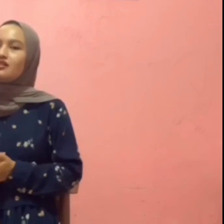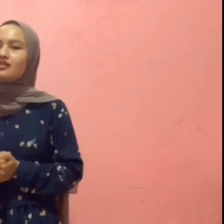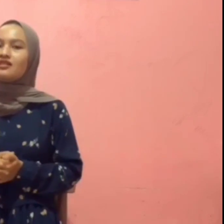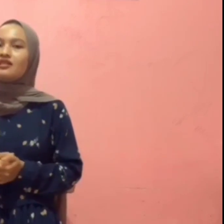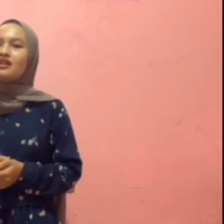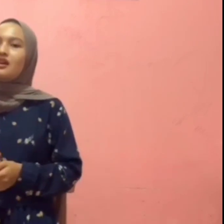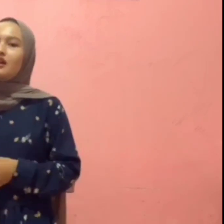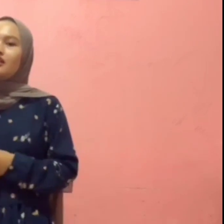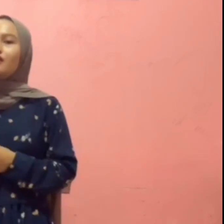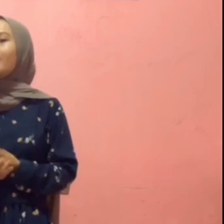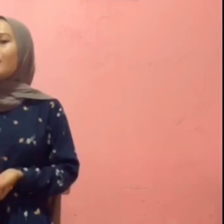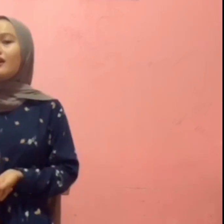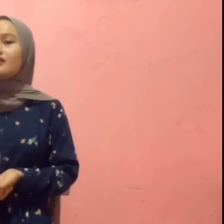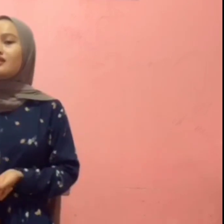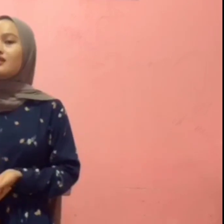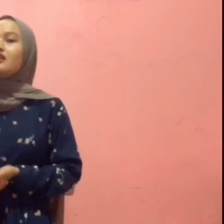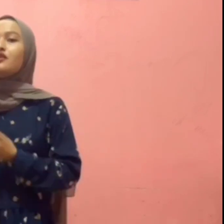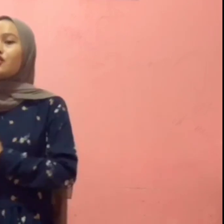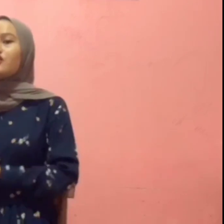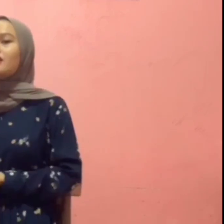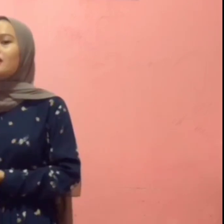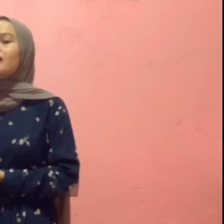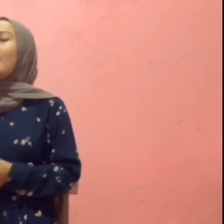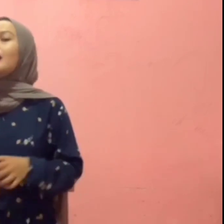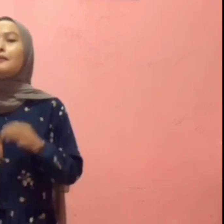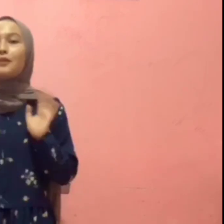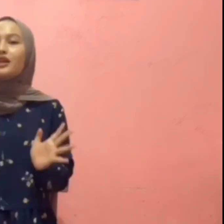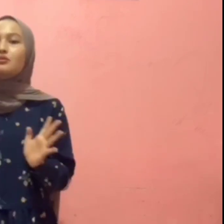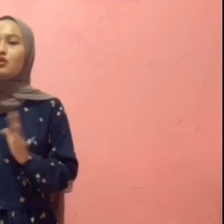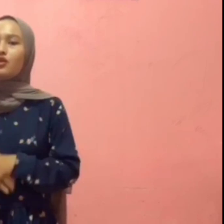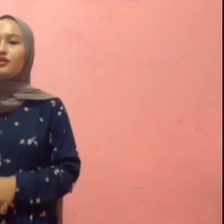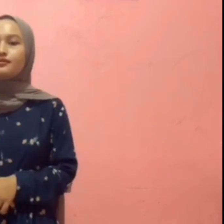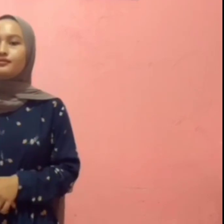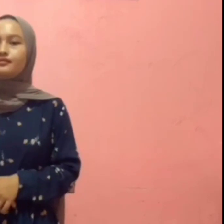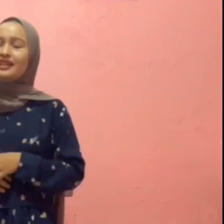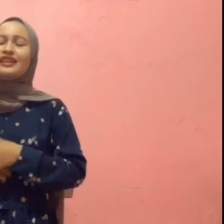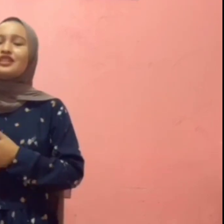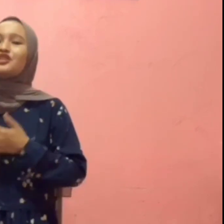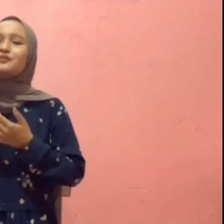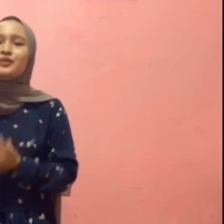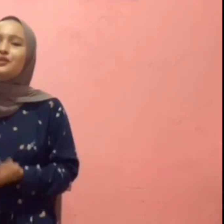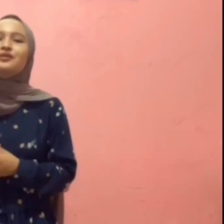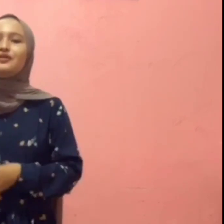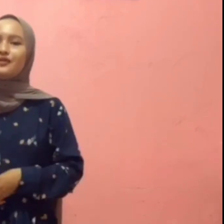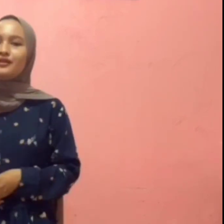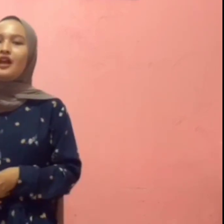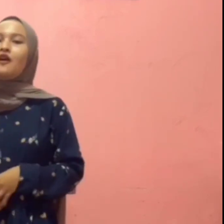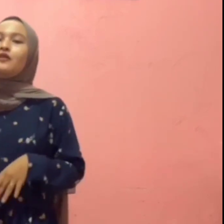patience, tolerance, diversity, and many more. It is just beautiful when